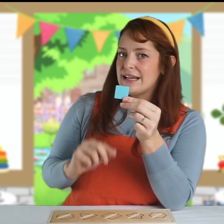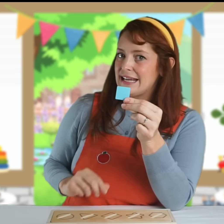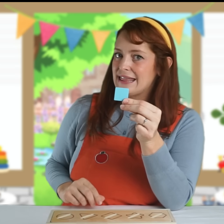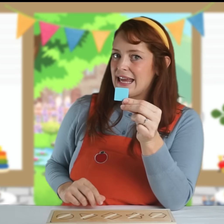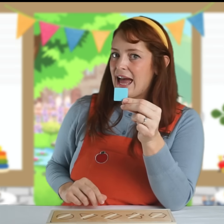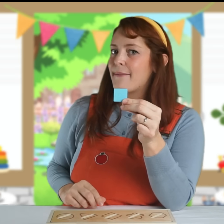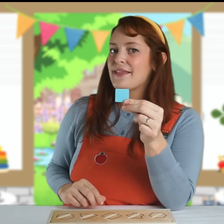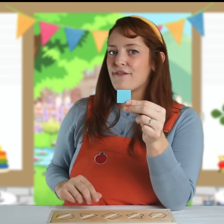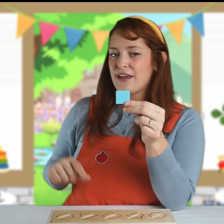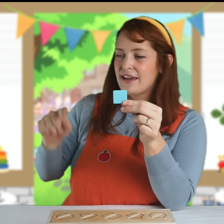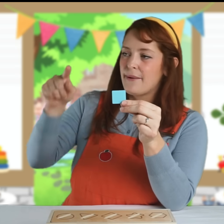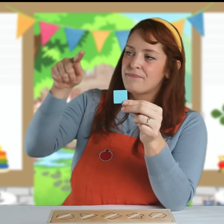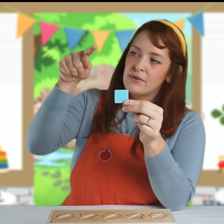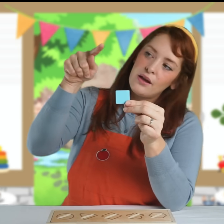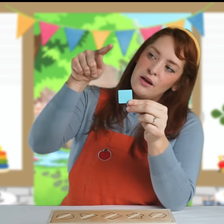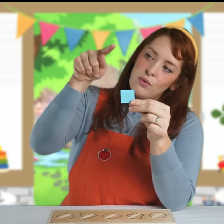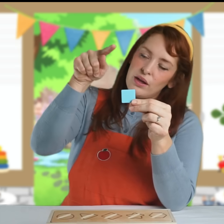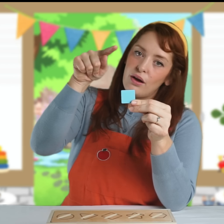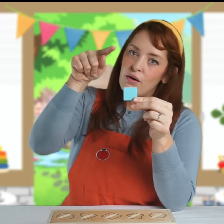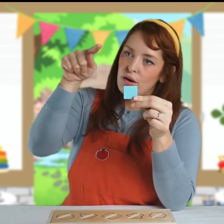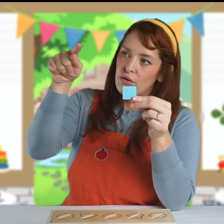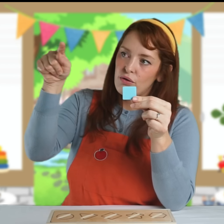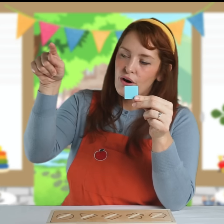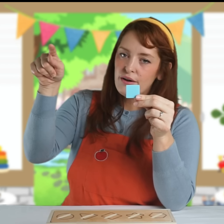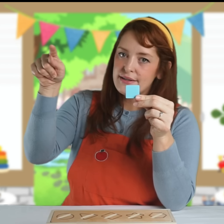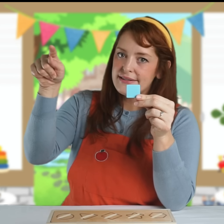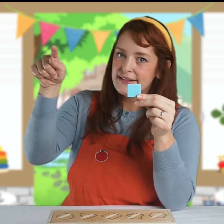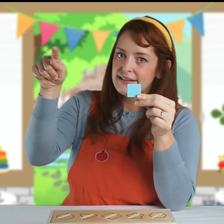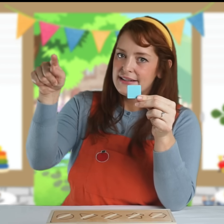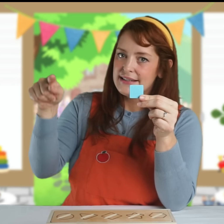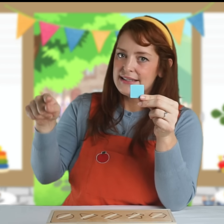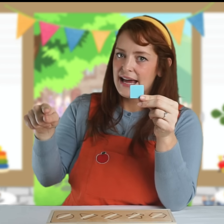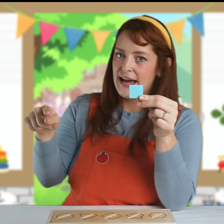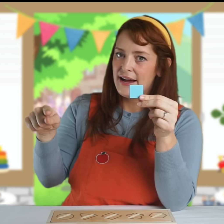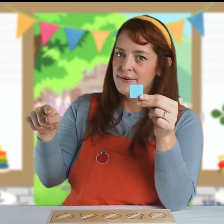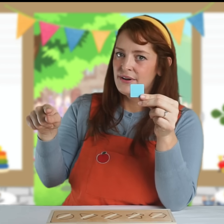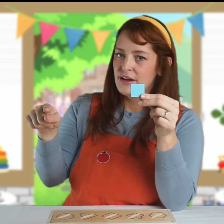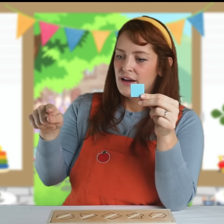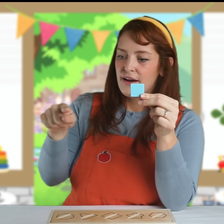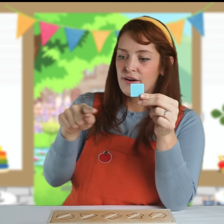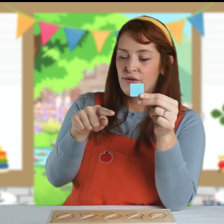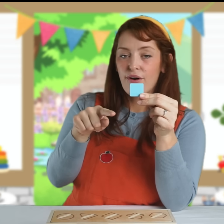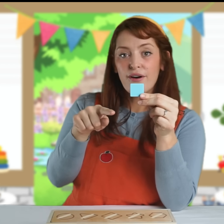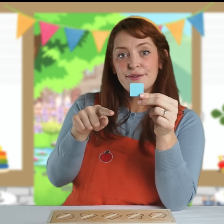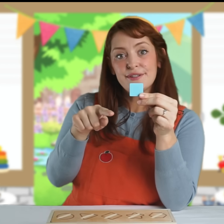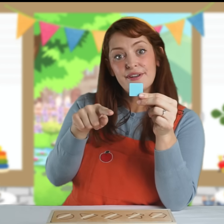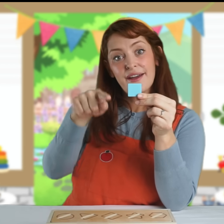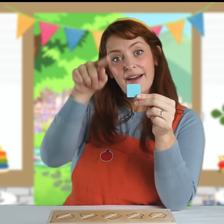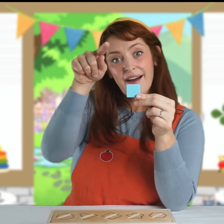in the air with our finger. We go across, down, across,